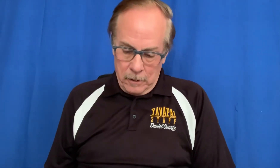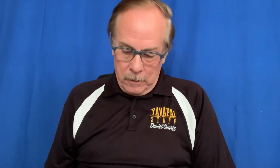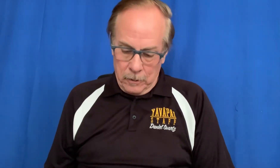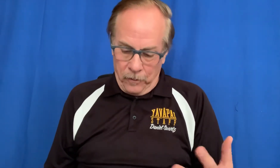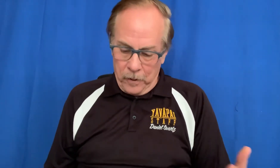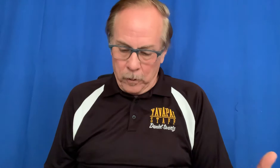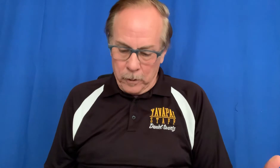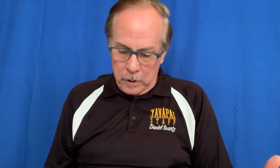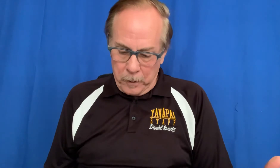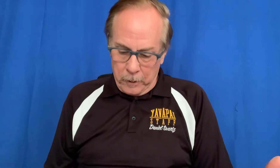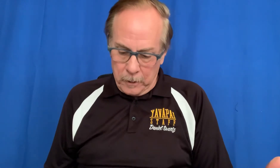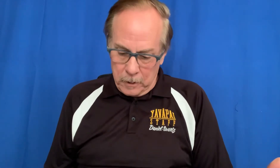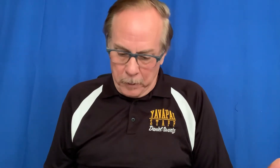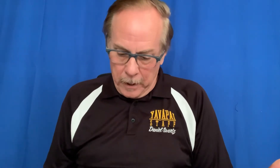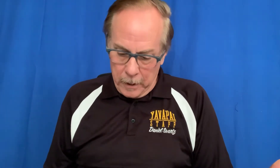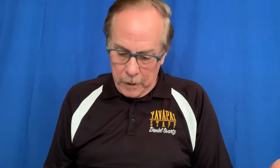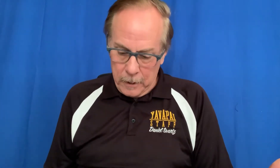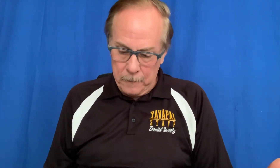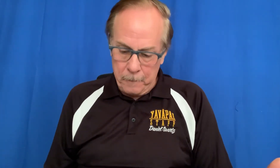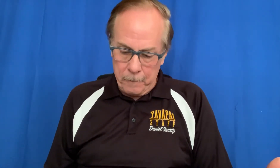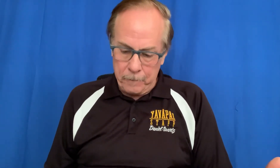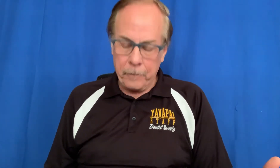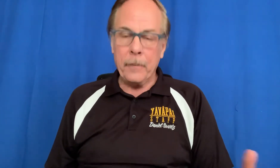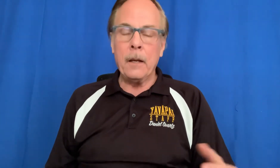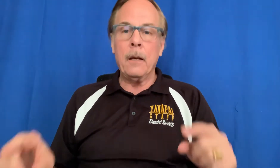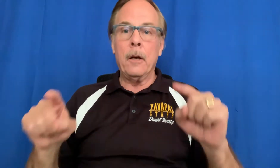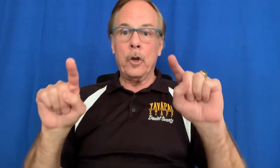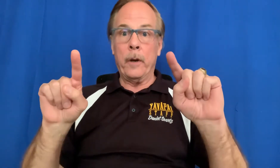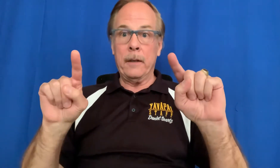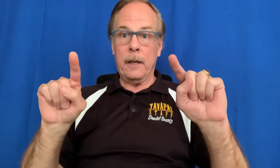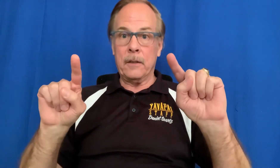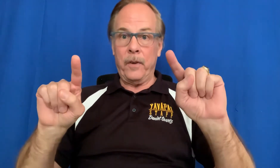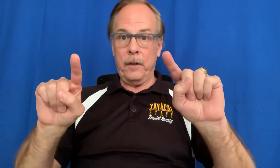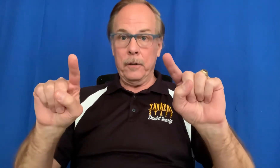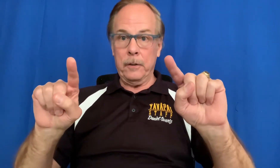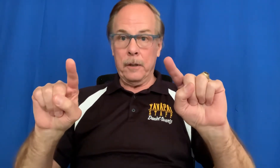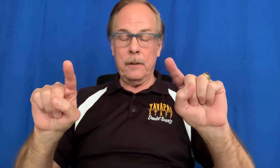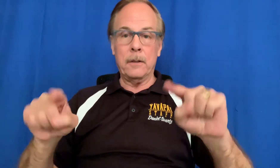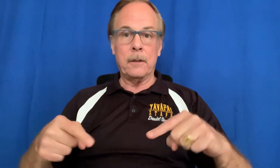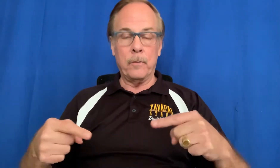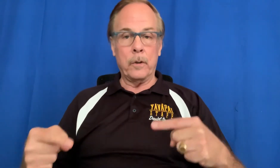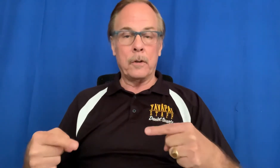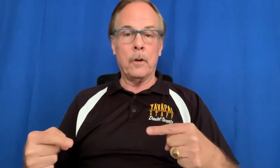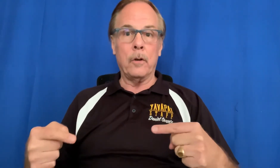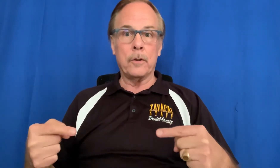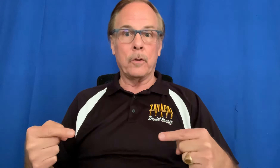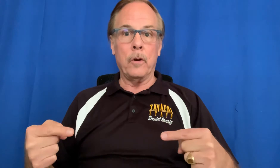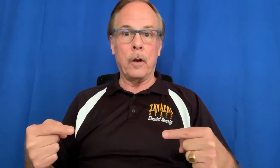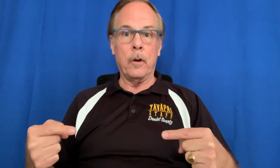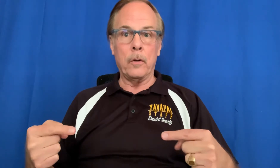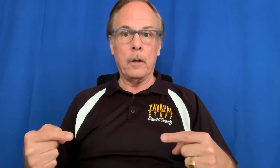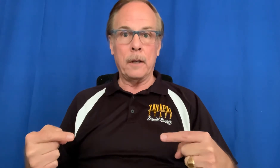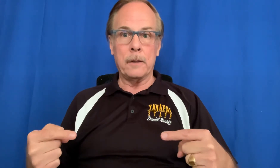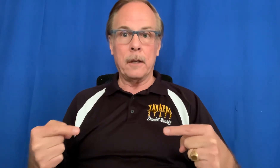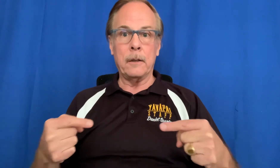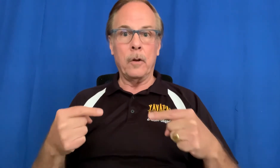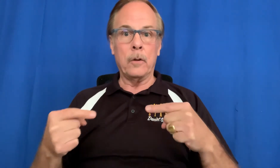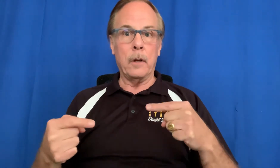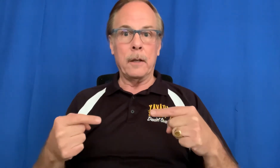To feel or experience pain. Your index fingers, and this is what's also called a localized sign, localized to